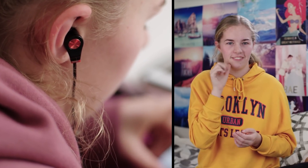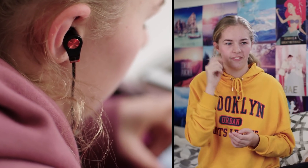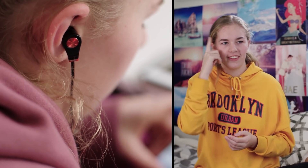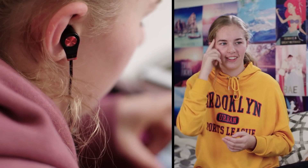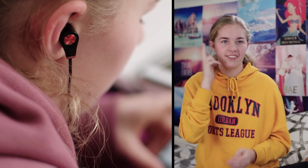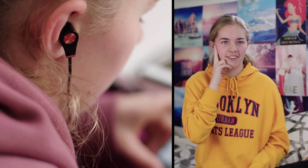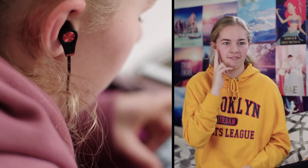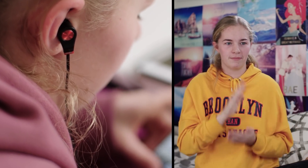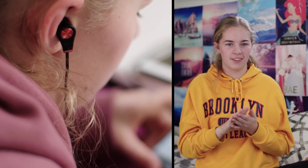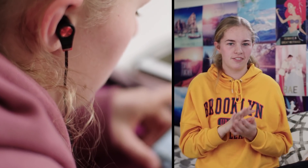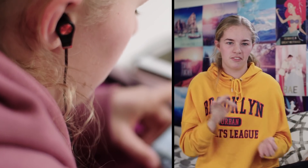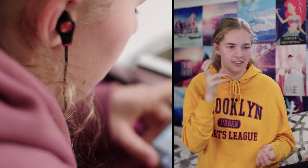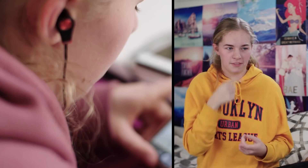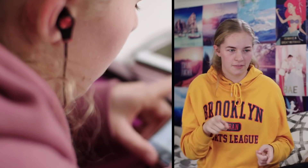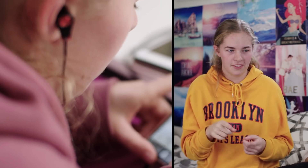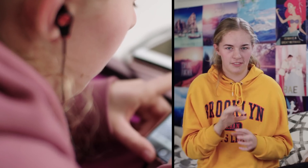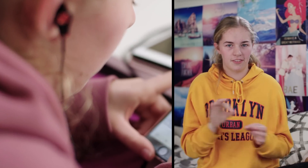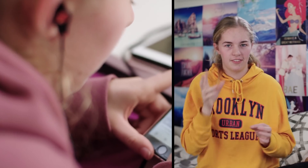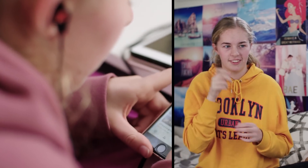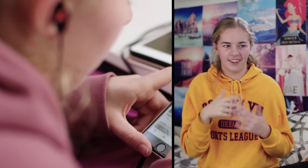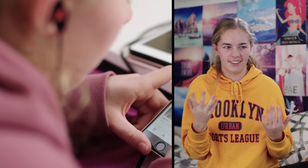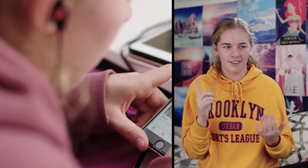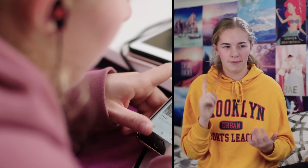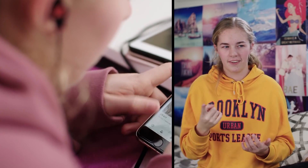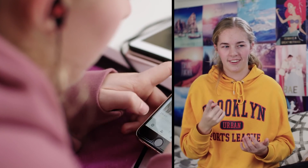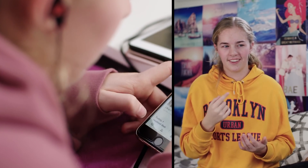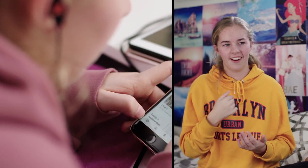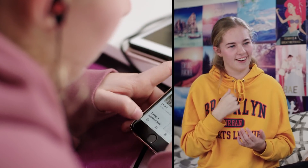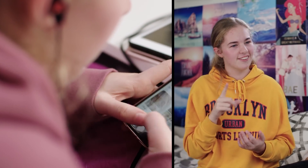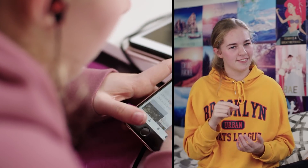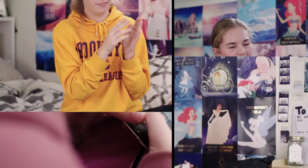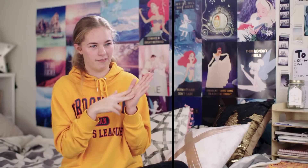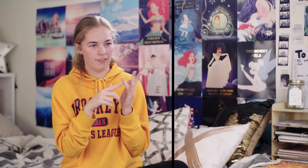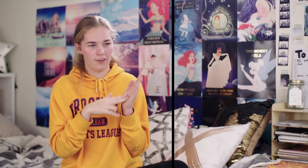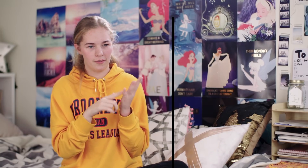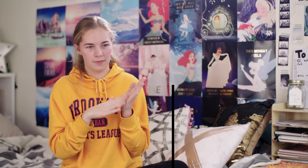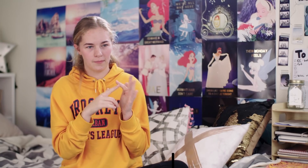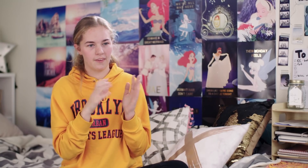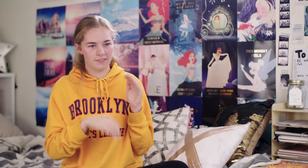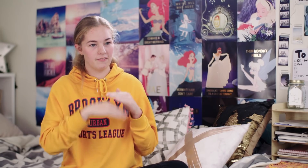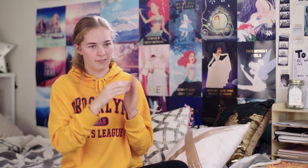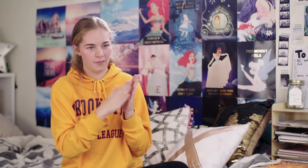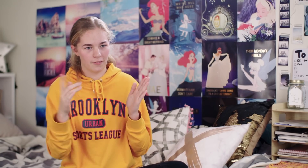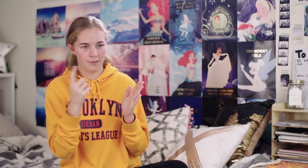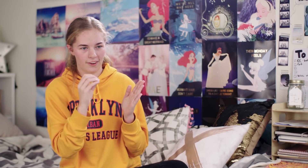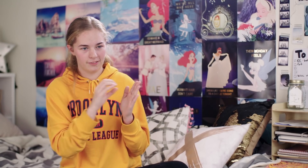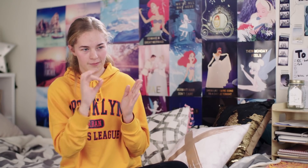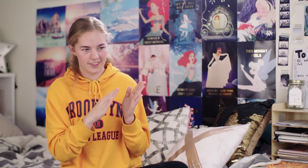People assume that deaf people can't hear music, but I can, and I really love it. I just turn up the volume 100%.